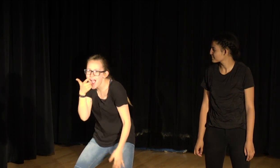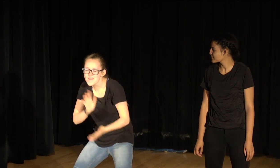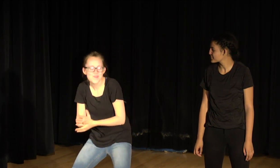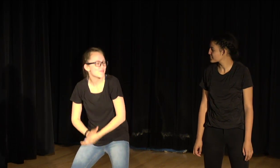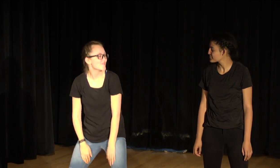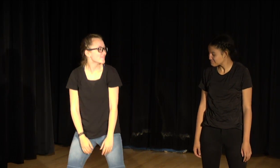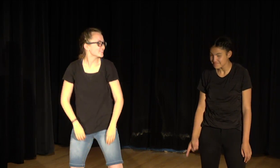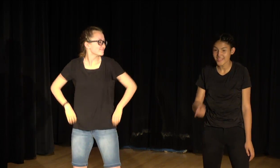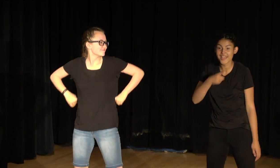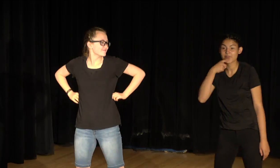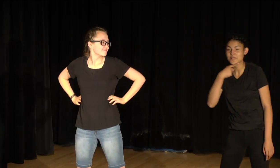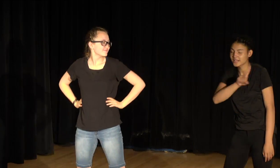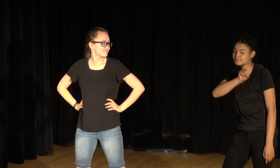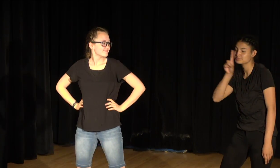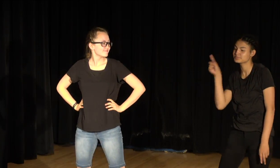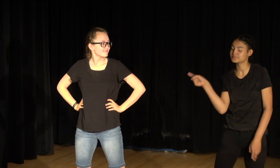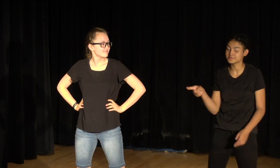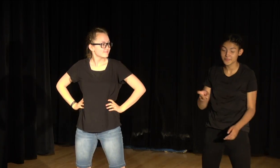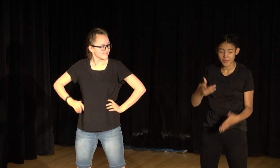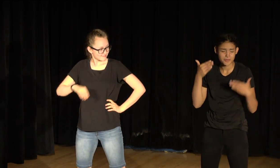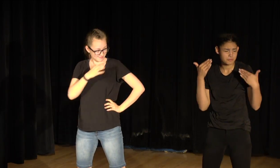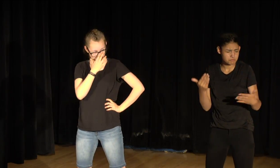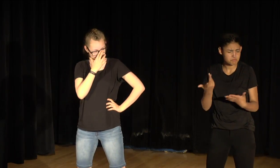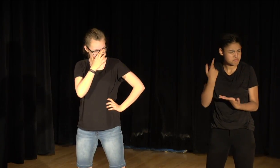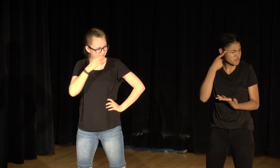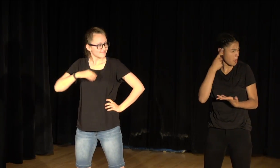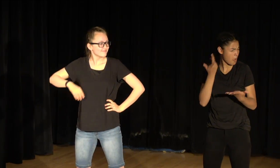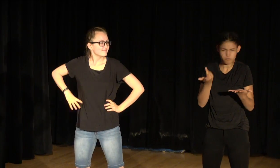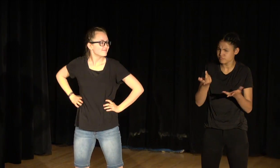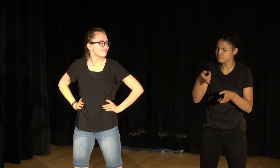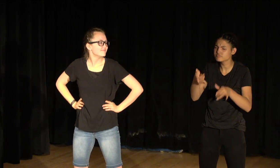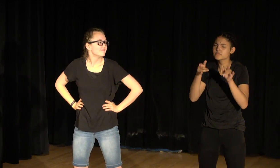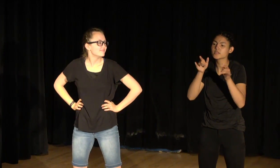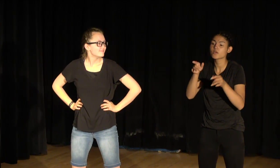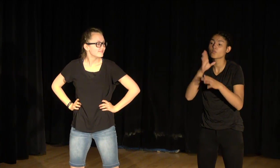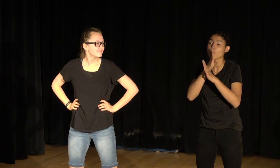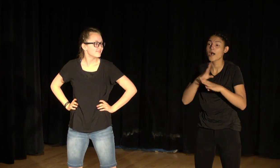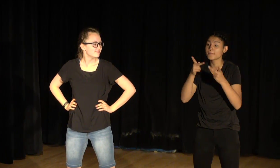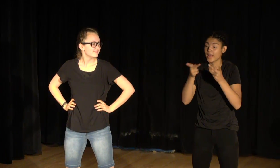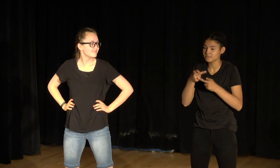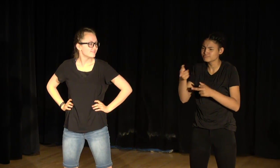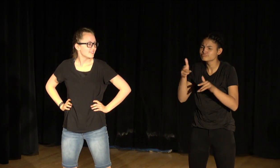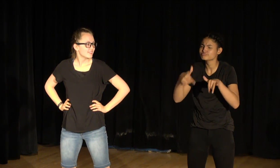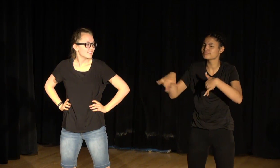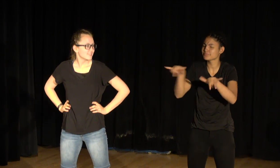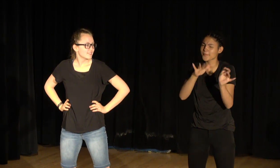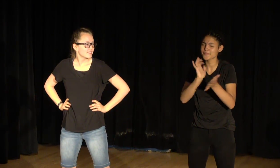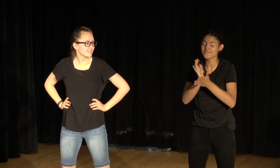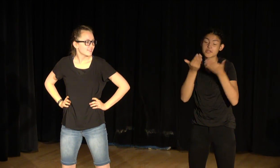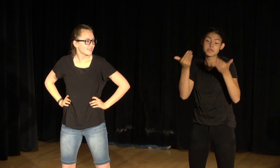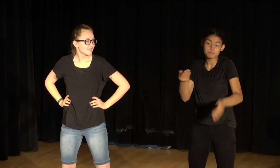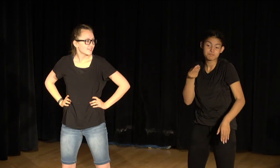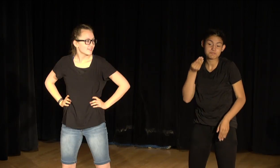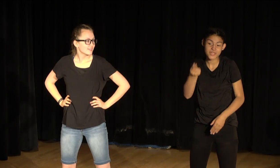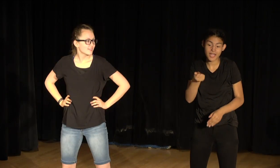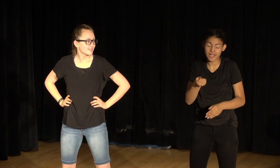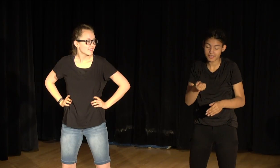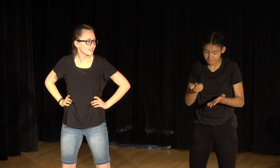all get together and watch this movie. A hearing person comes in. They think, hey, the movie, The Quiet Place, that's great. We'll go in, we'll